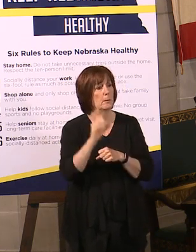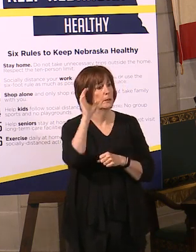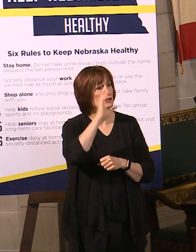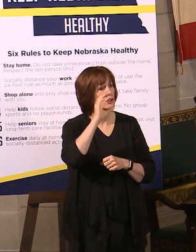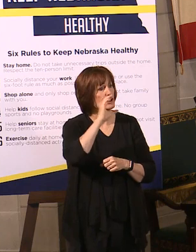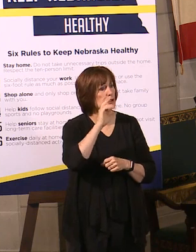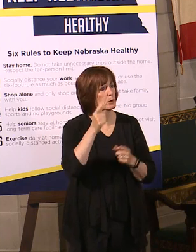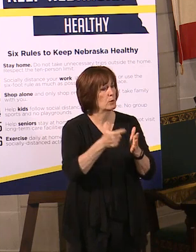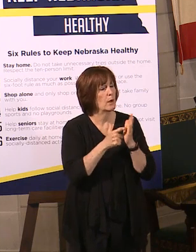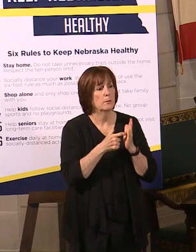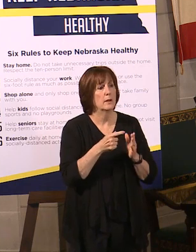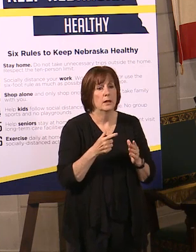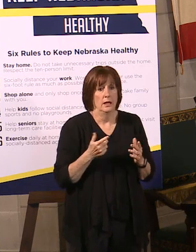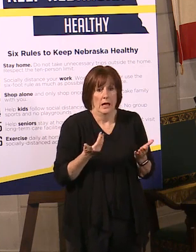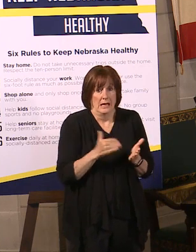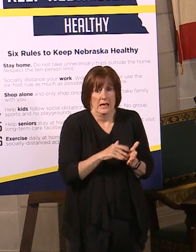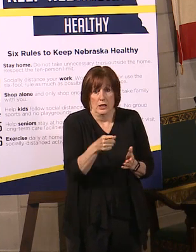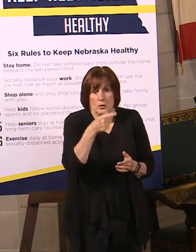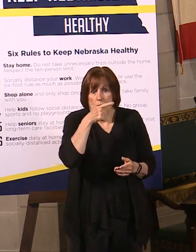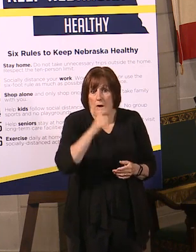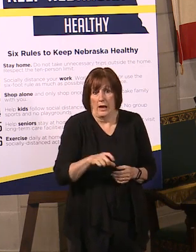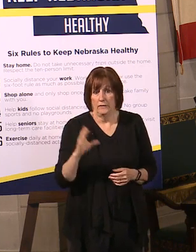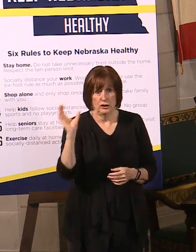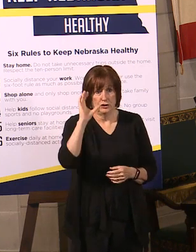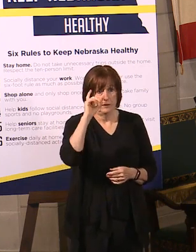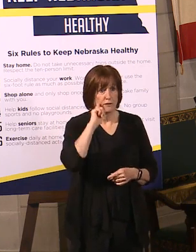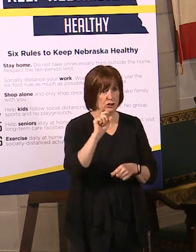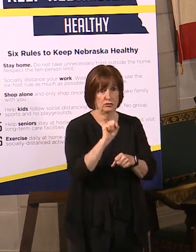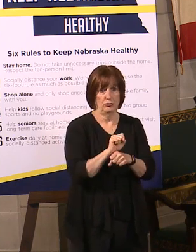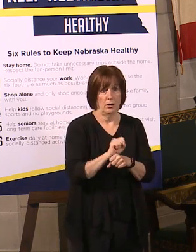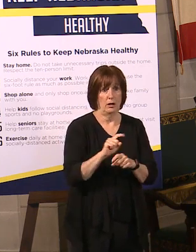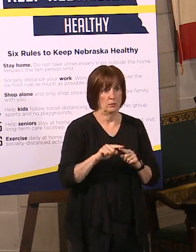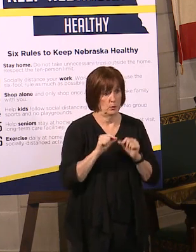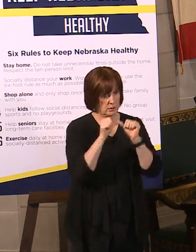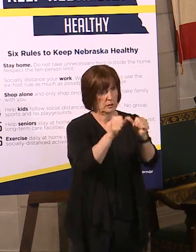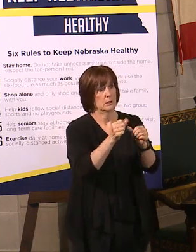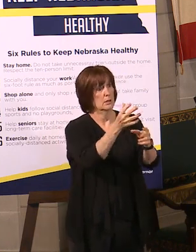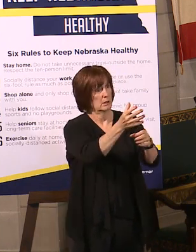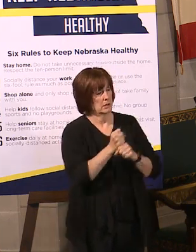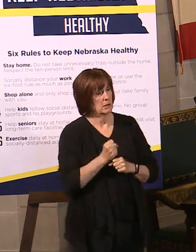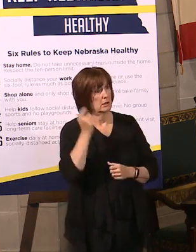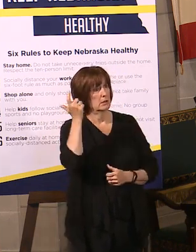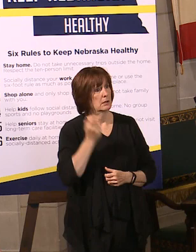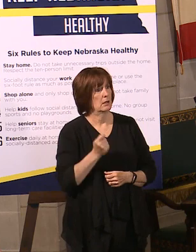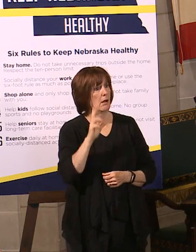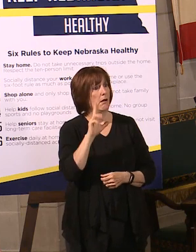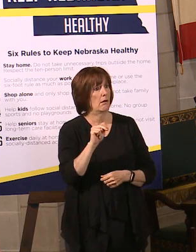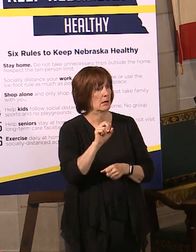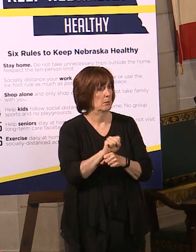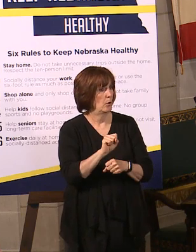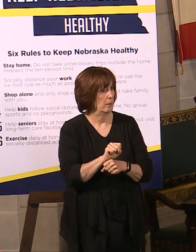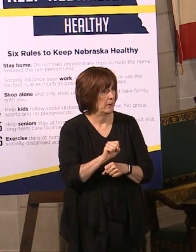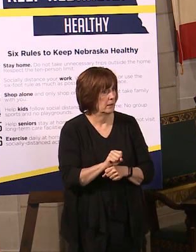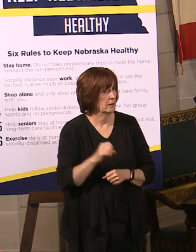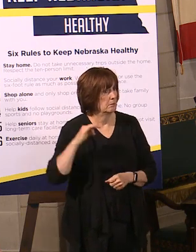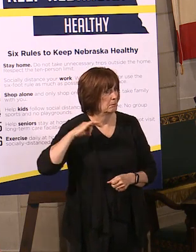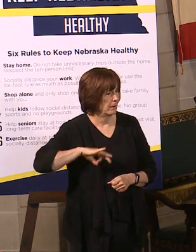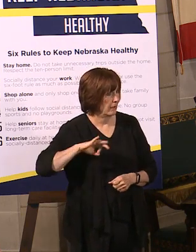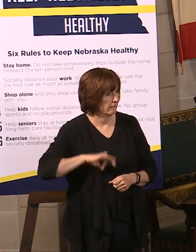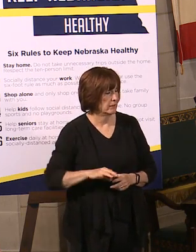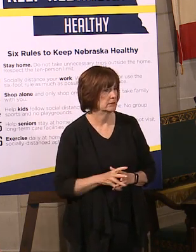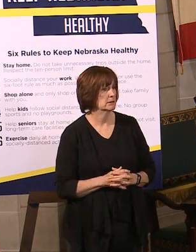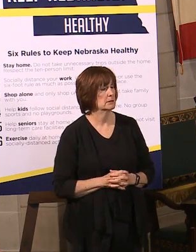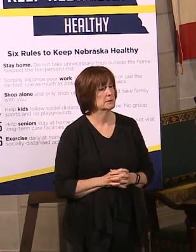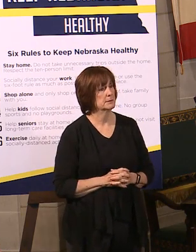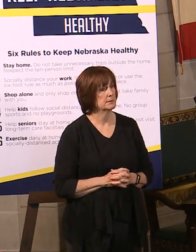for a job. You don't have to be searching for a job right now to continue to collect unemployment benefits. Julie Anderson from the World Herald wants to know how accurate the test Nebraska